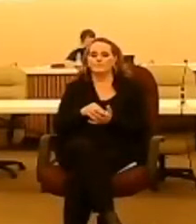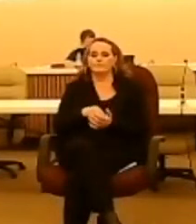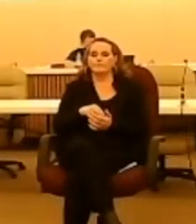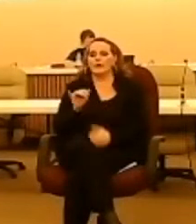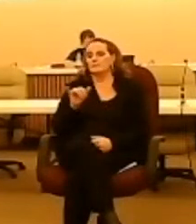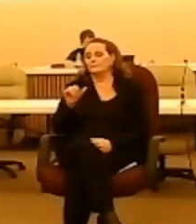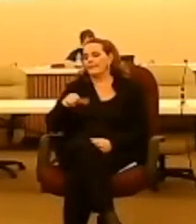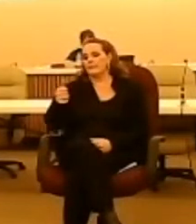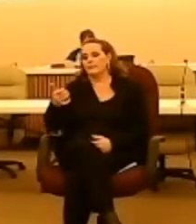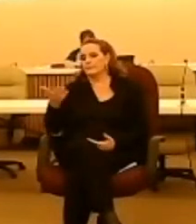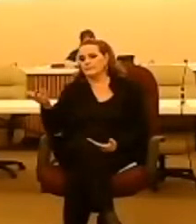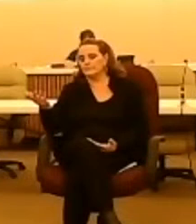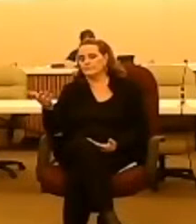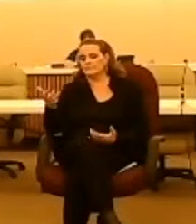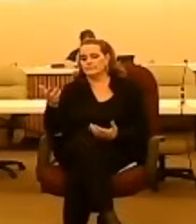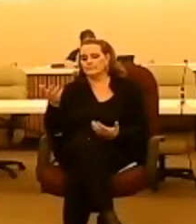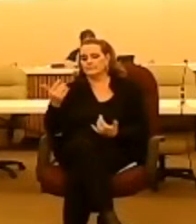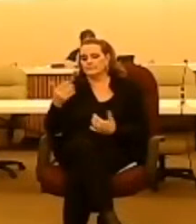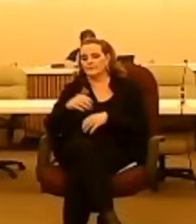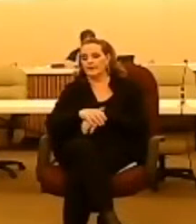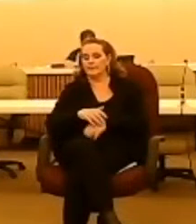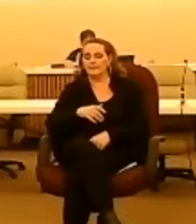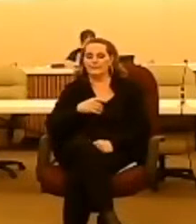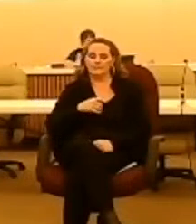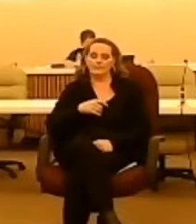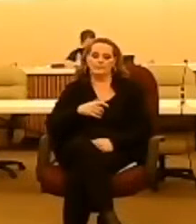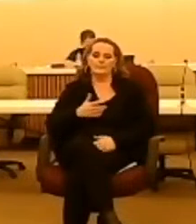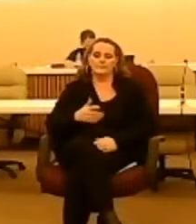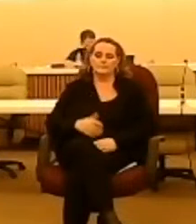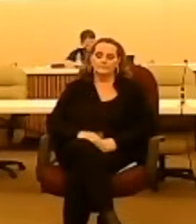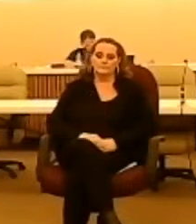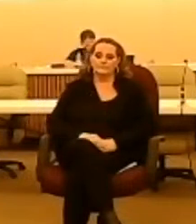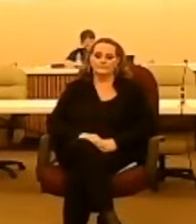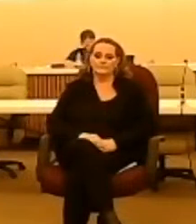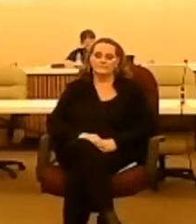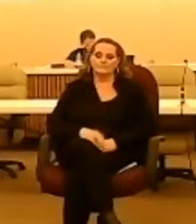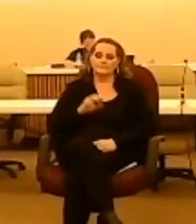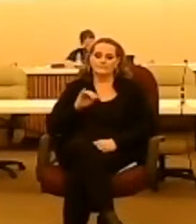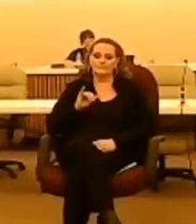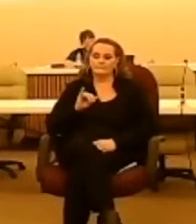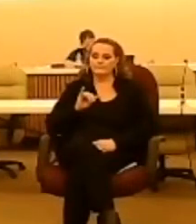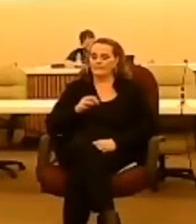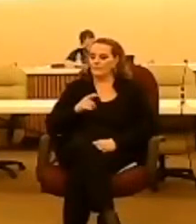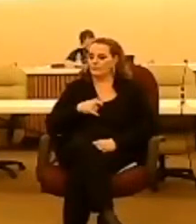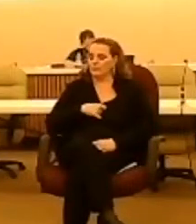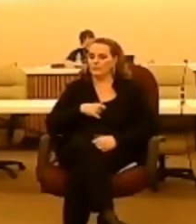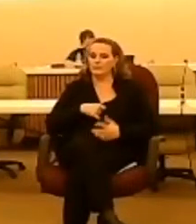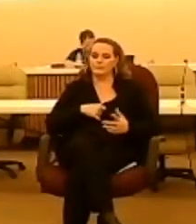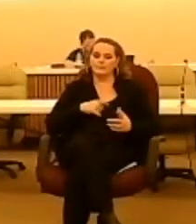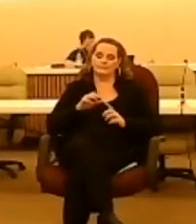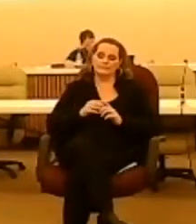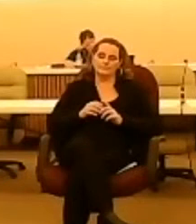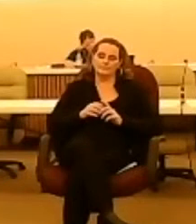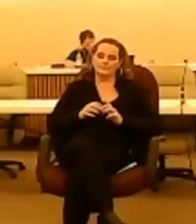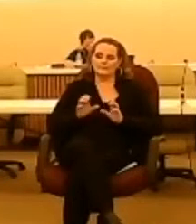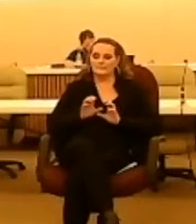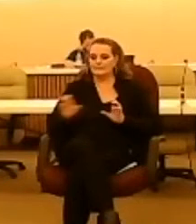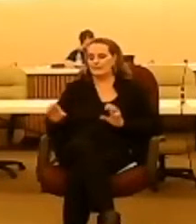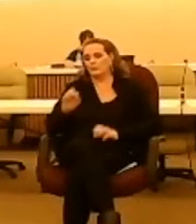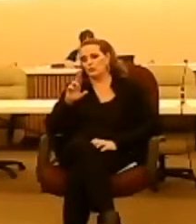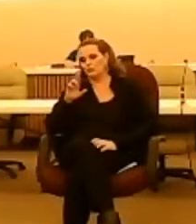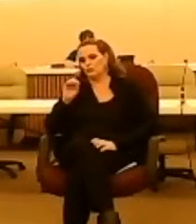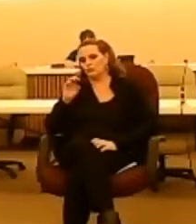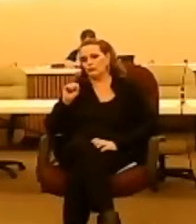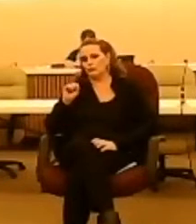others, if we're going to rule on this one today, it's under a separate resolution. Is that correct?